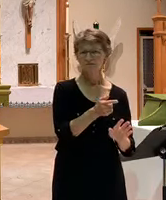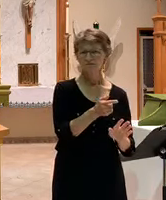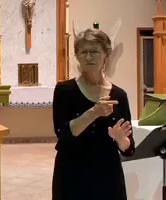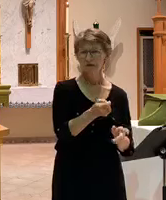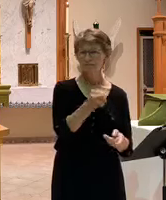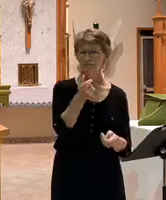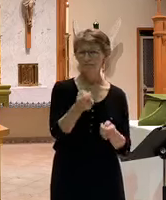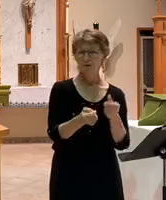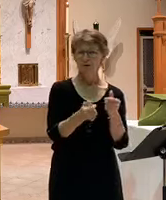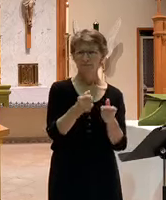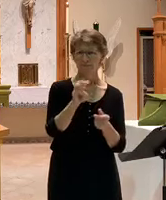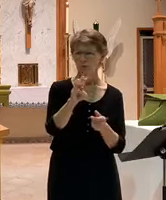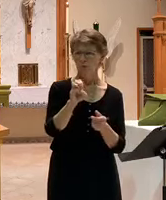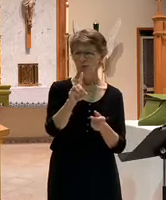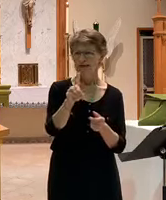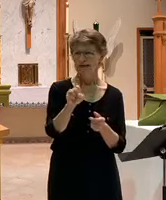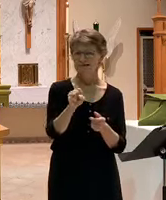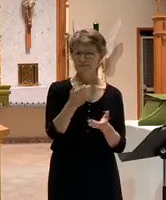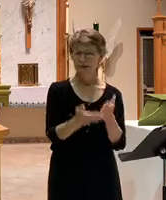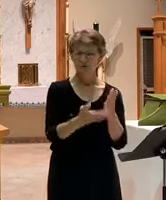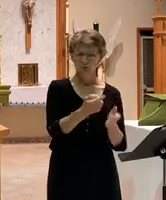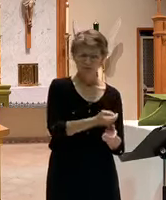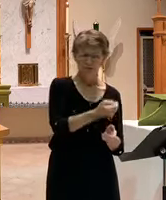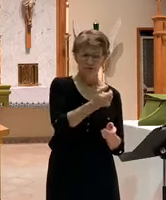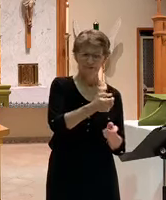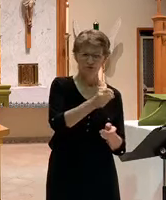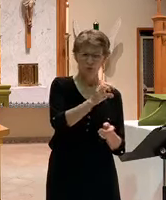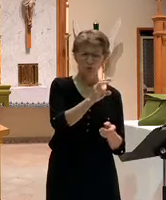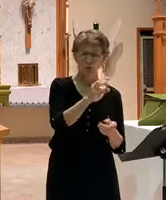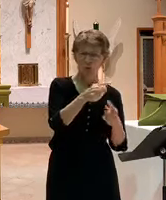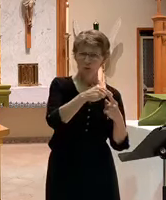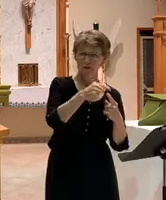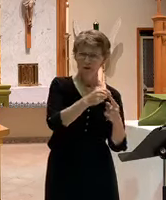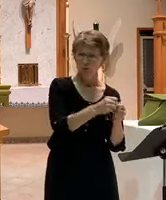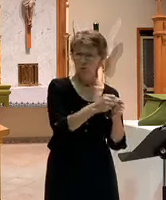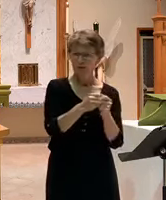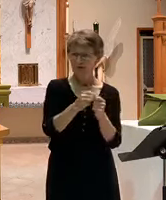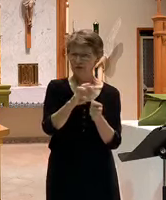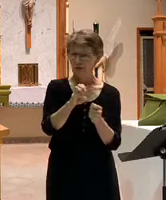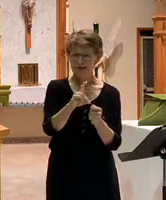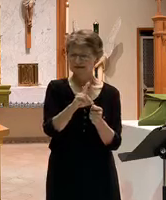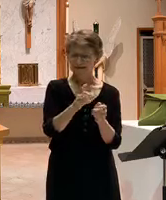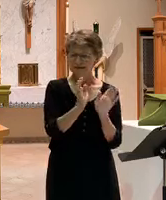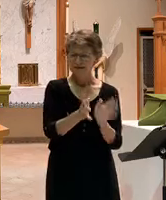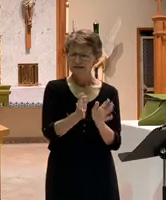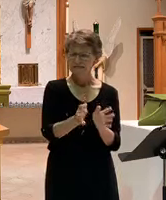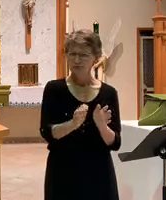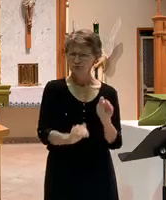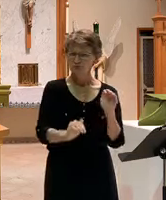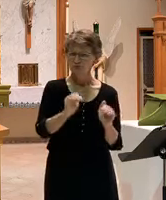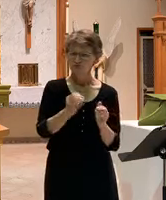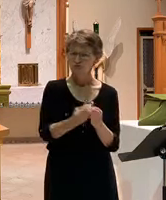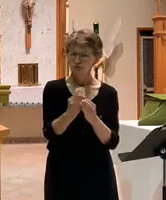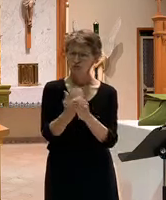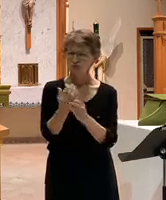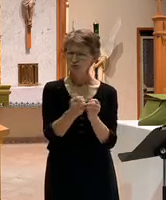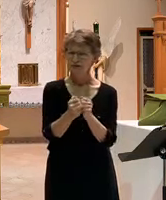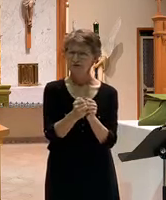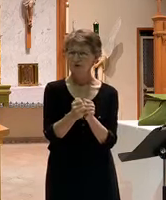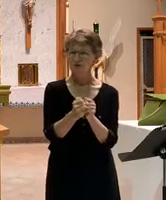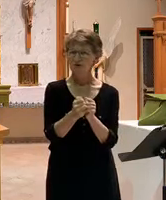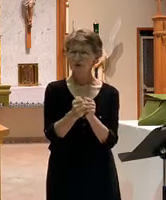great surprise, a person we might thought was a weed might end up repenting, and in the end, at harvest